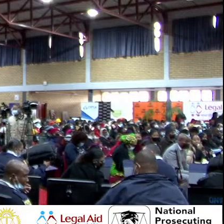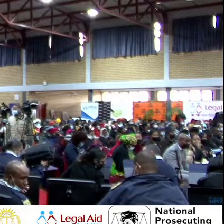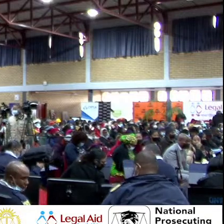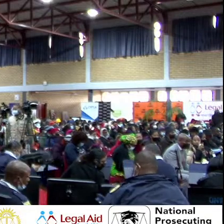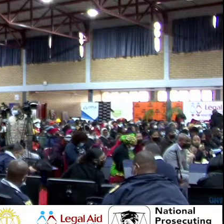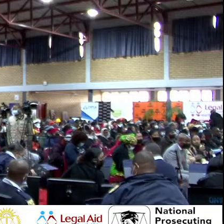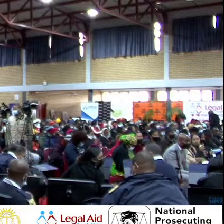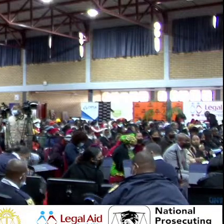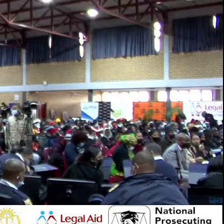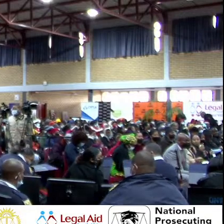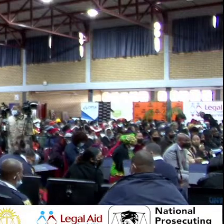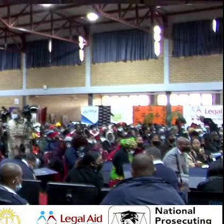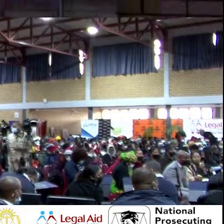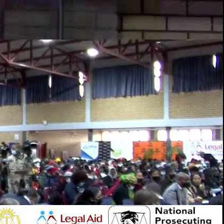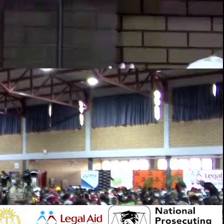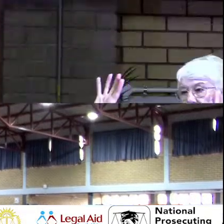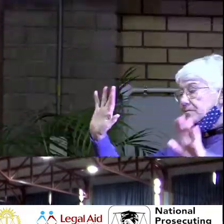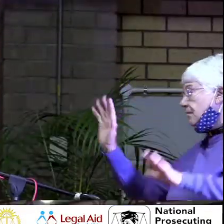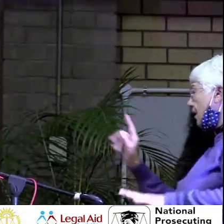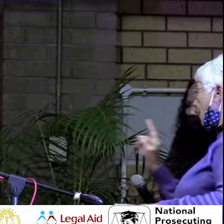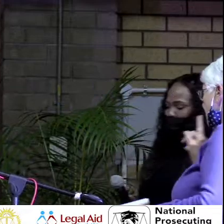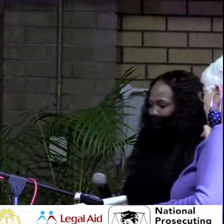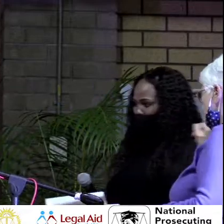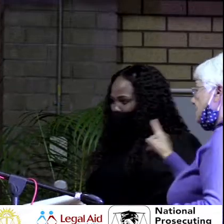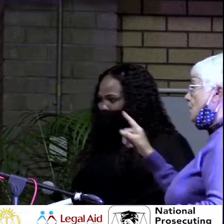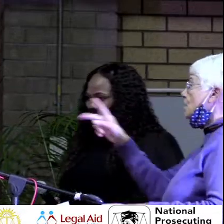Ladies and gentlemen, just for clarity,